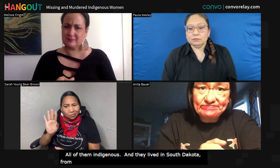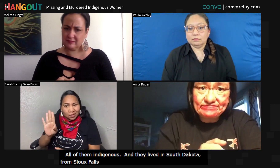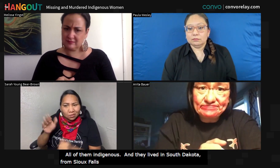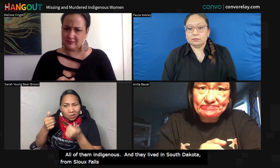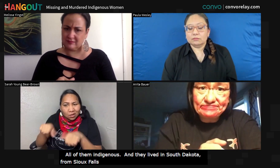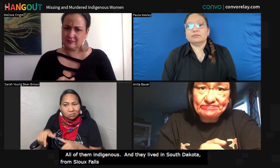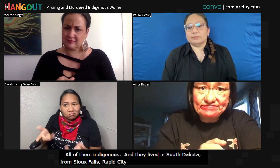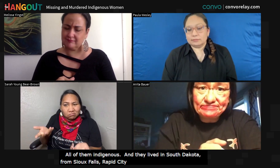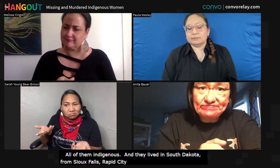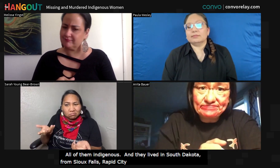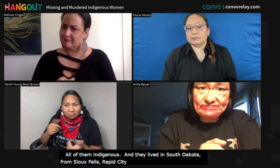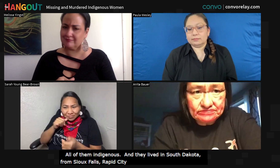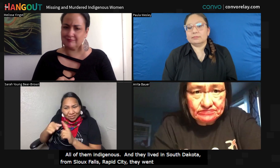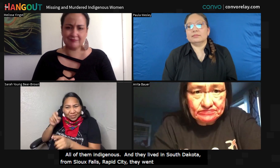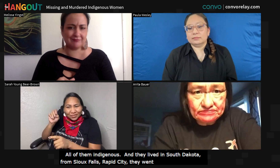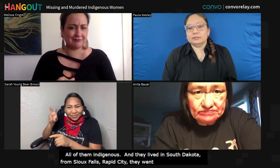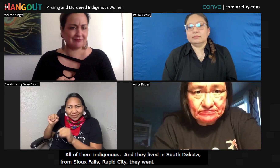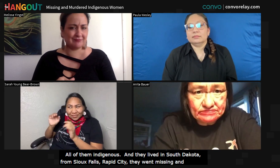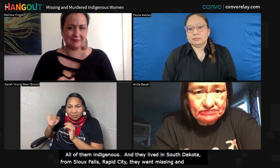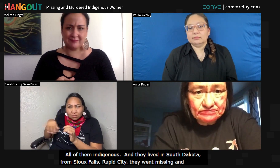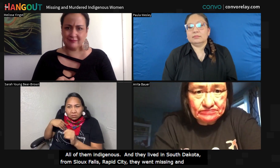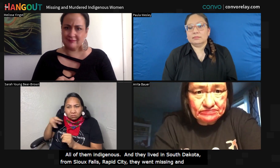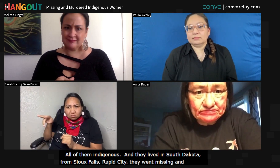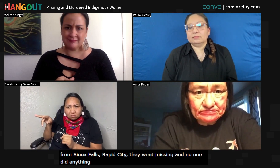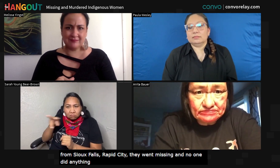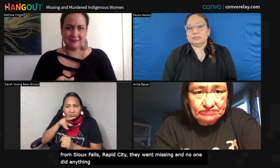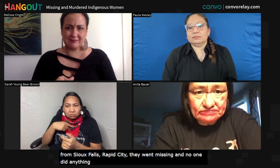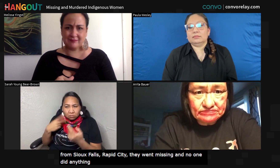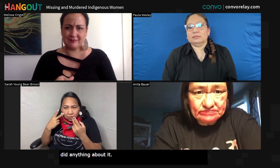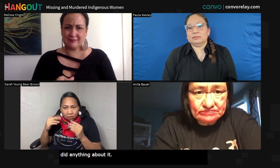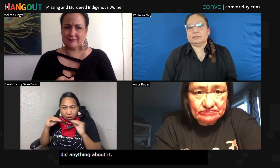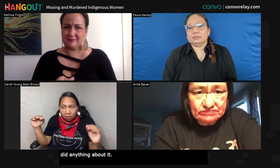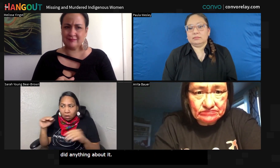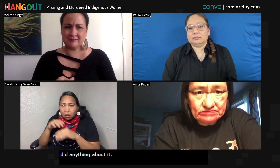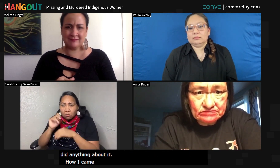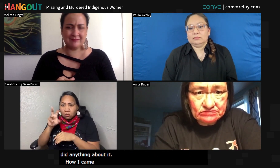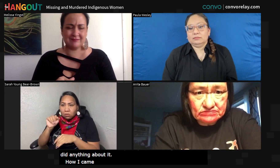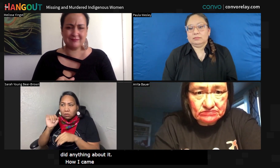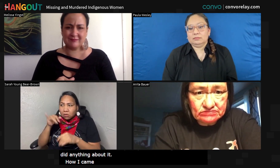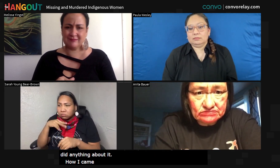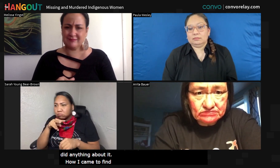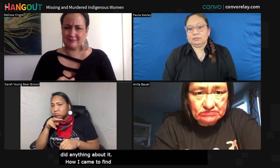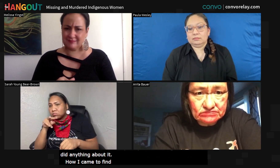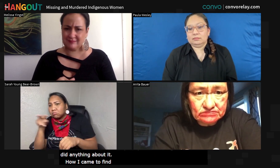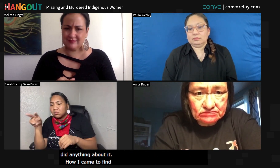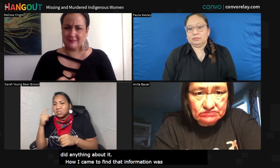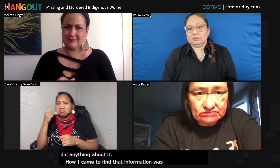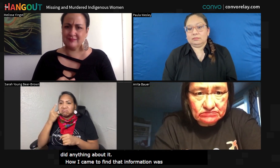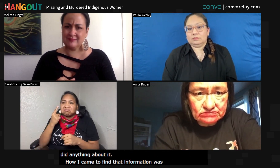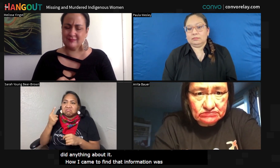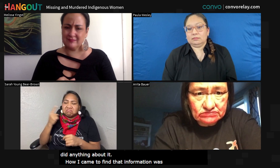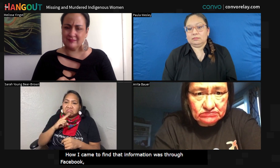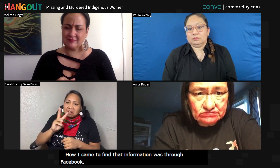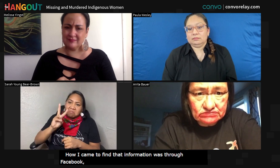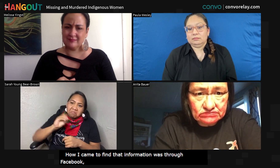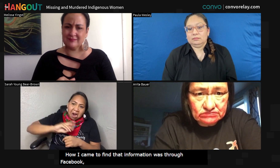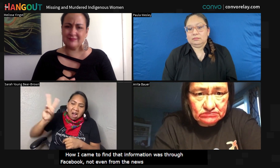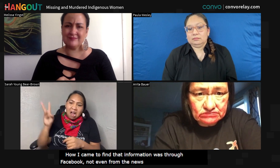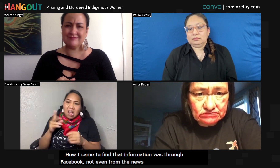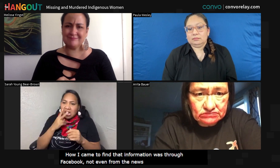to find that information was through Facebook, not even from the news. I saw no coverage, no national news, and it just made